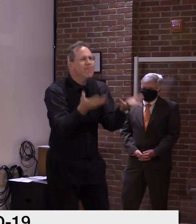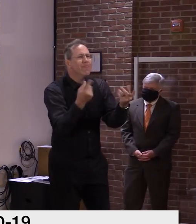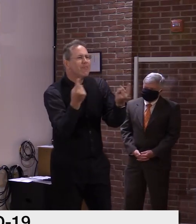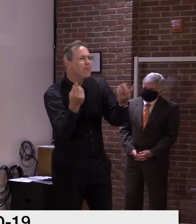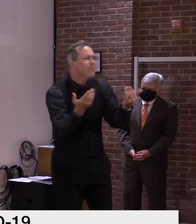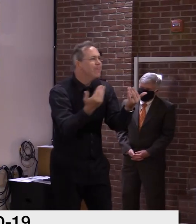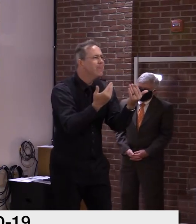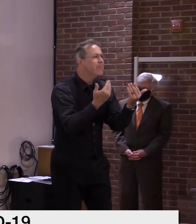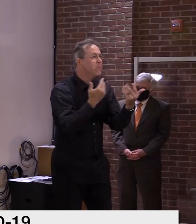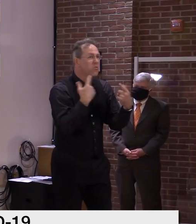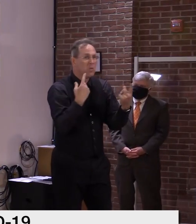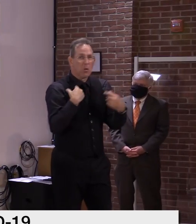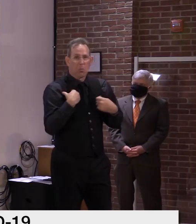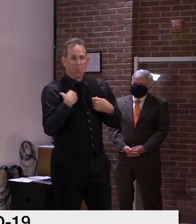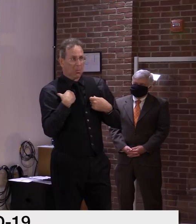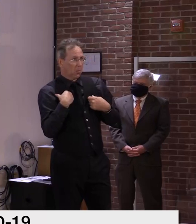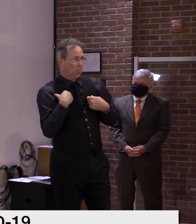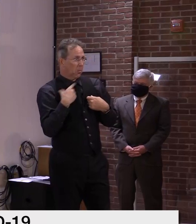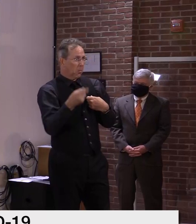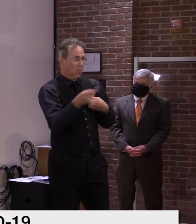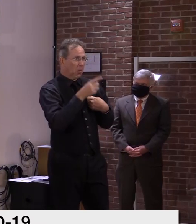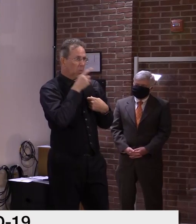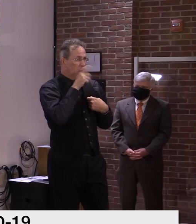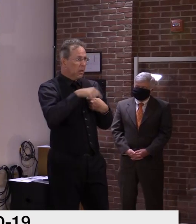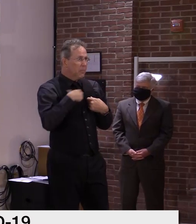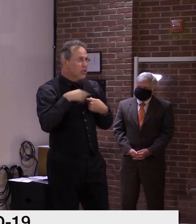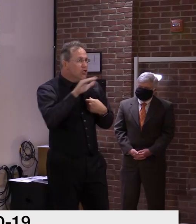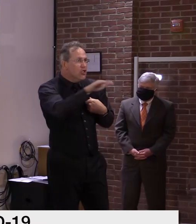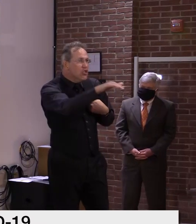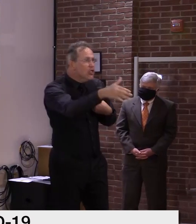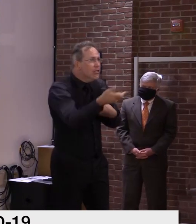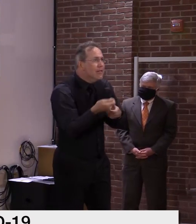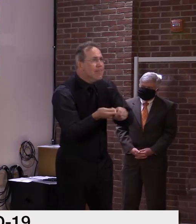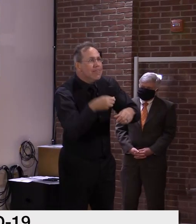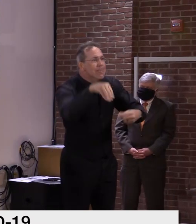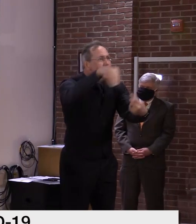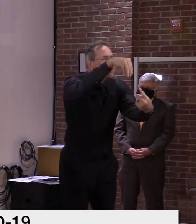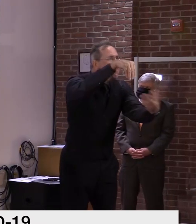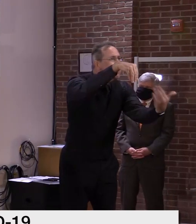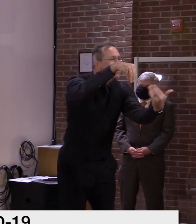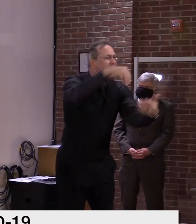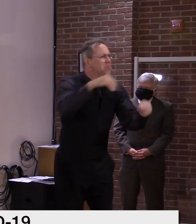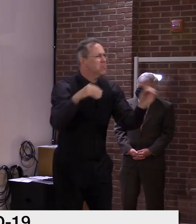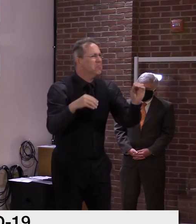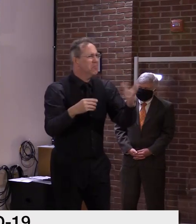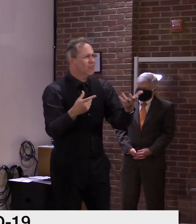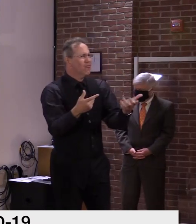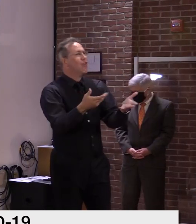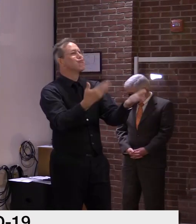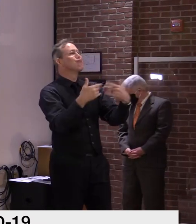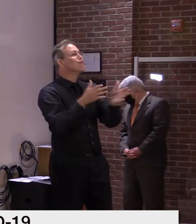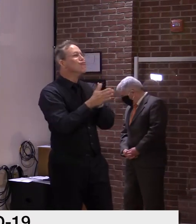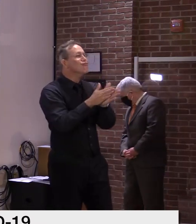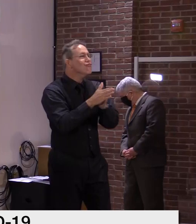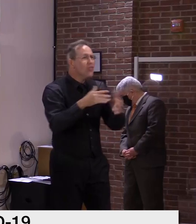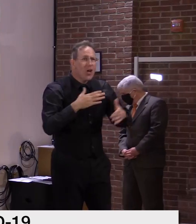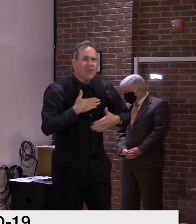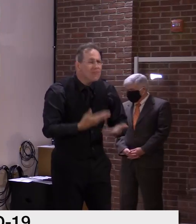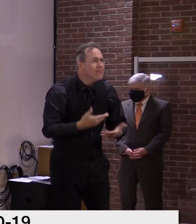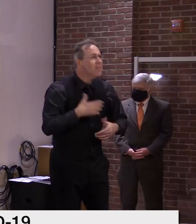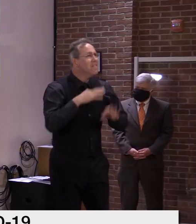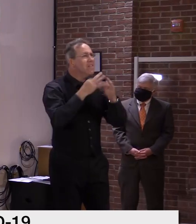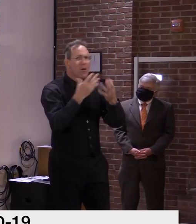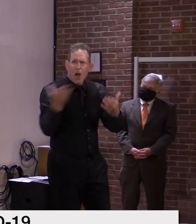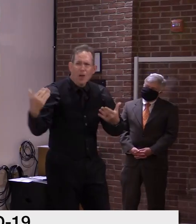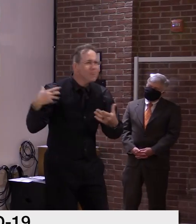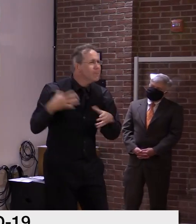them. Again, I think the attitude of Vermonters is to do the right thing and do it for the right reasons, but I do